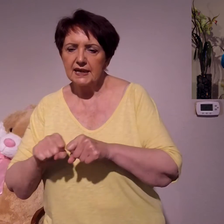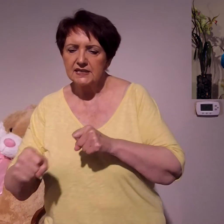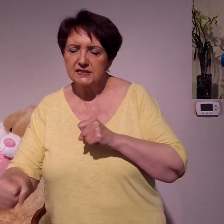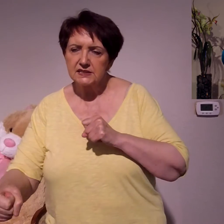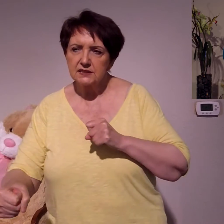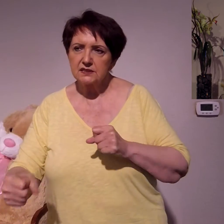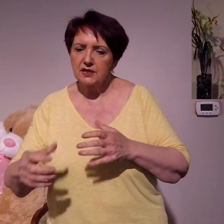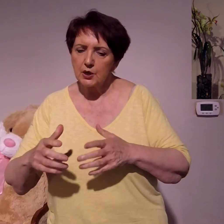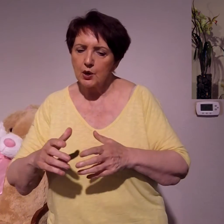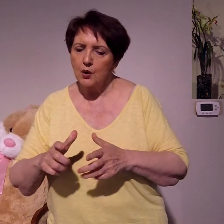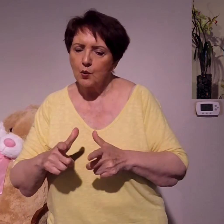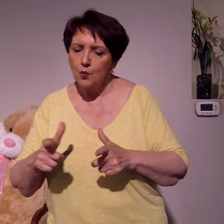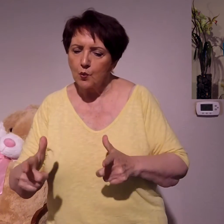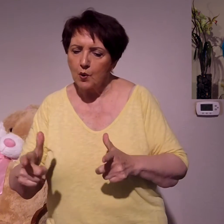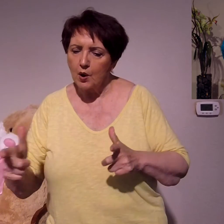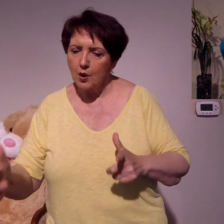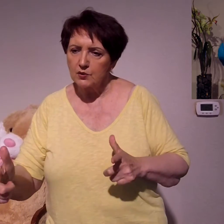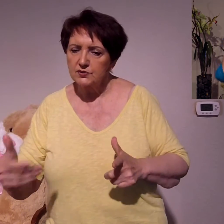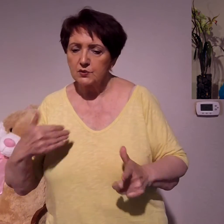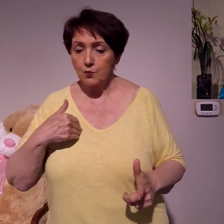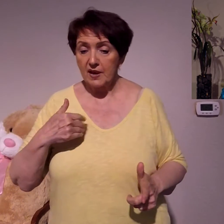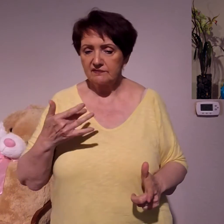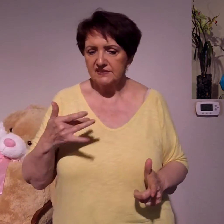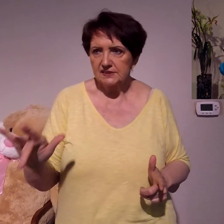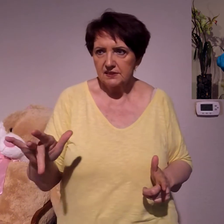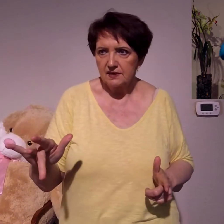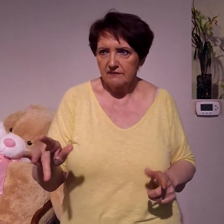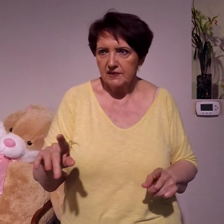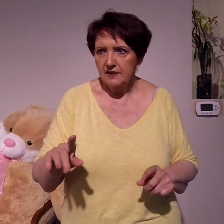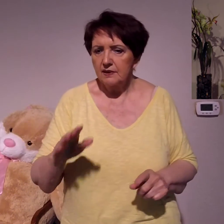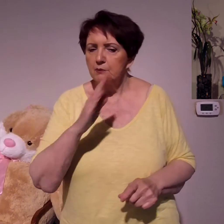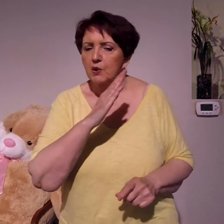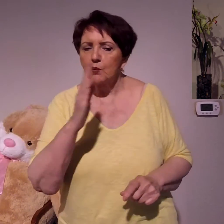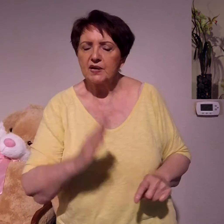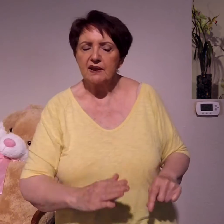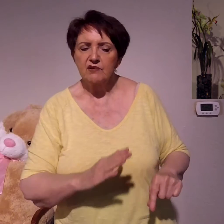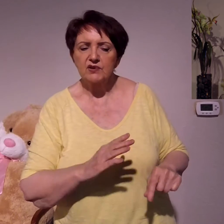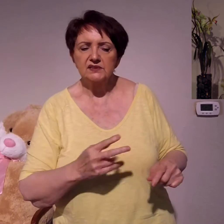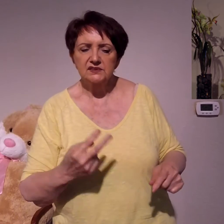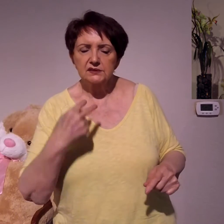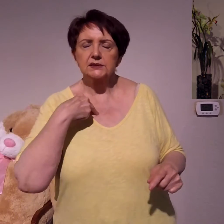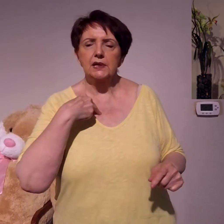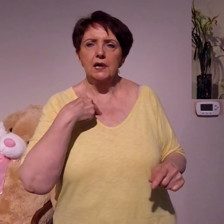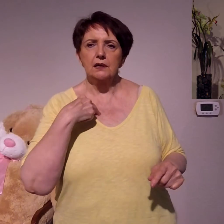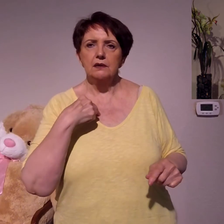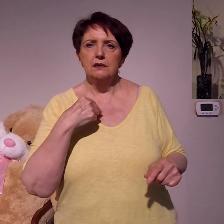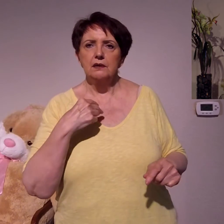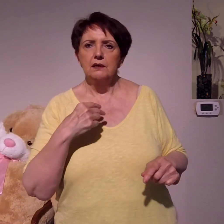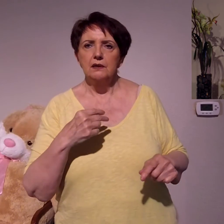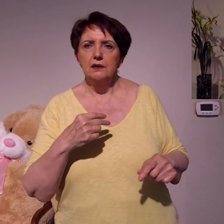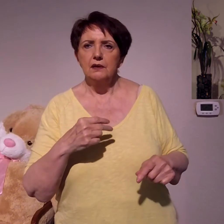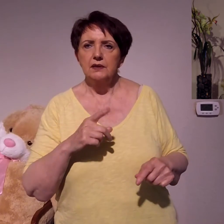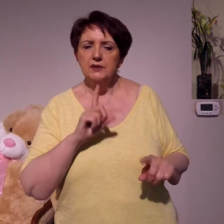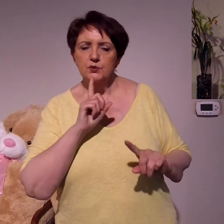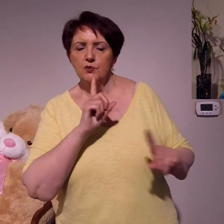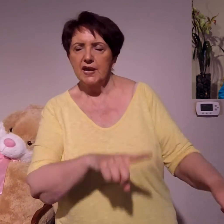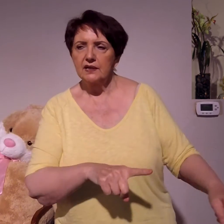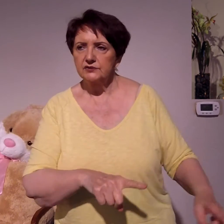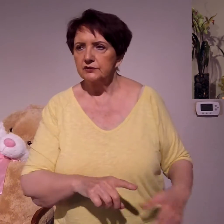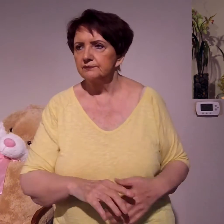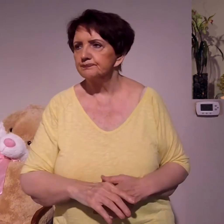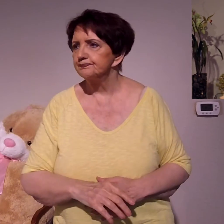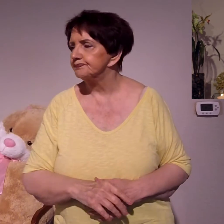over and kind of go on by so that our emotional elasticity, that middle